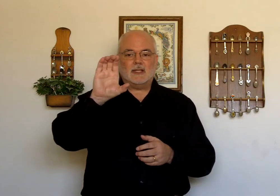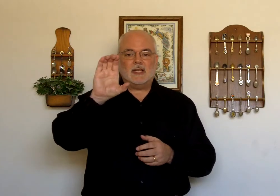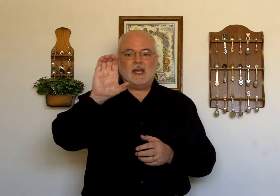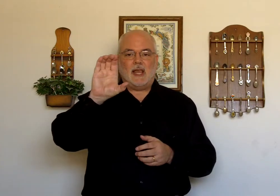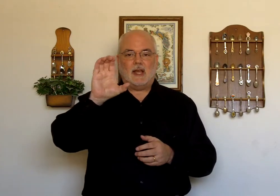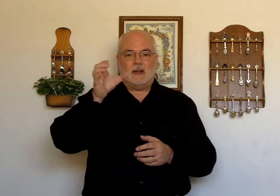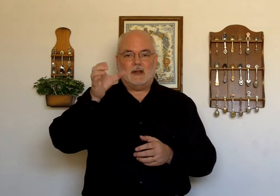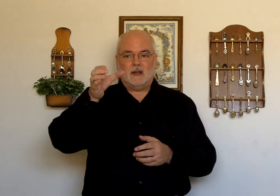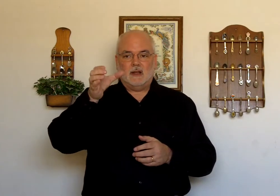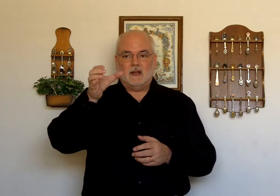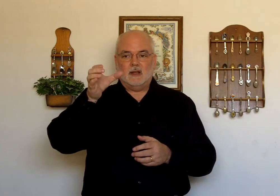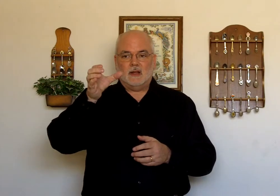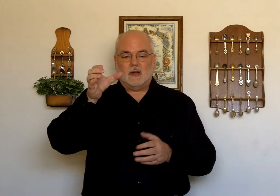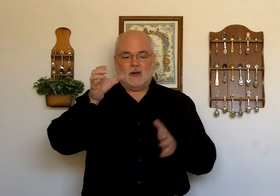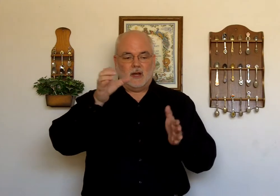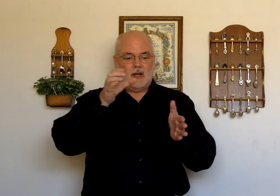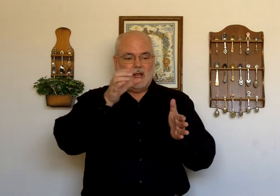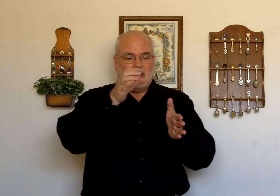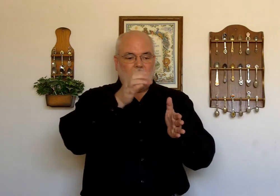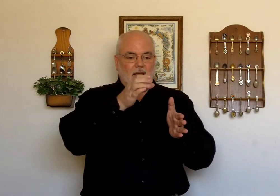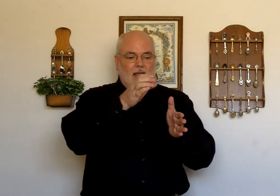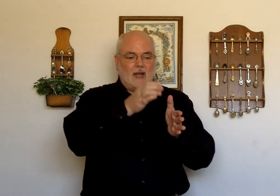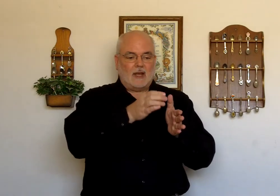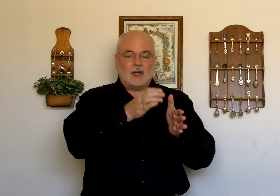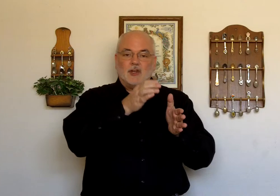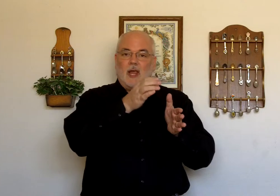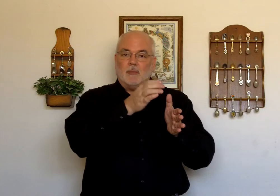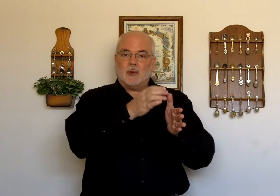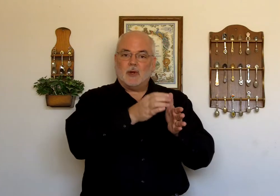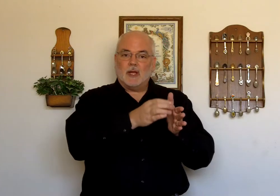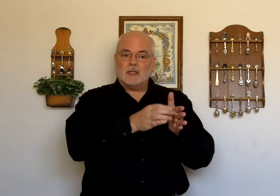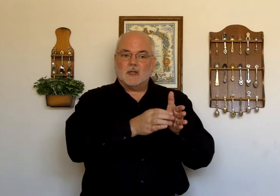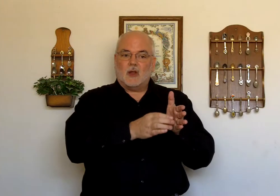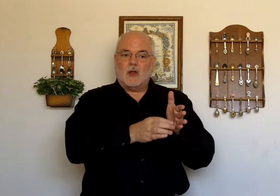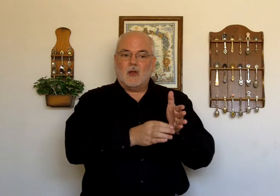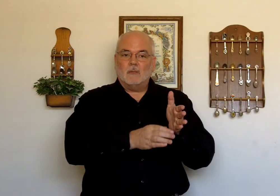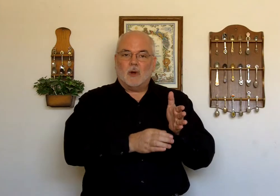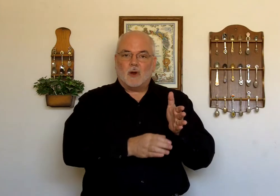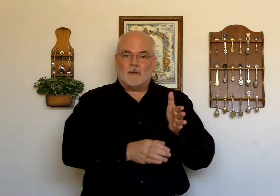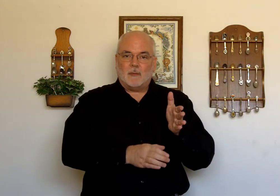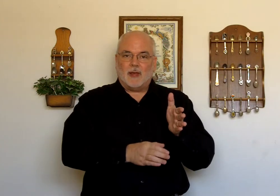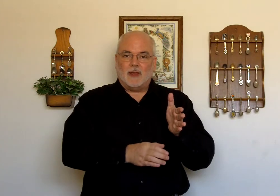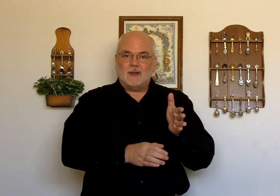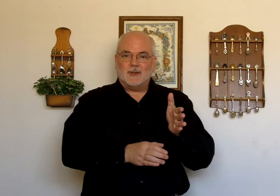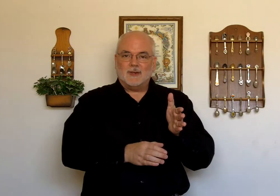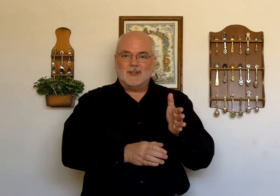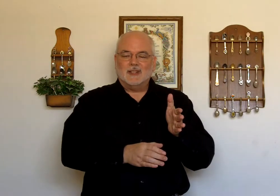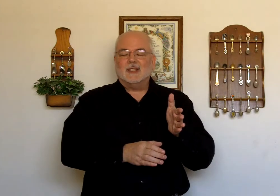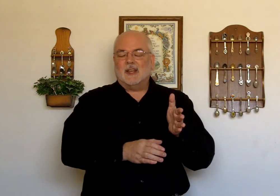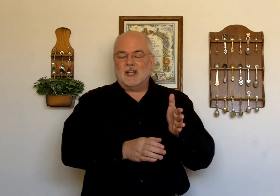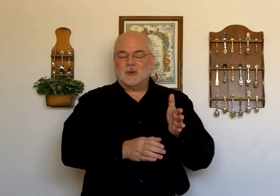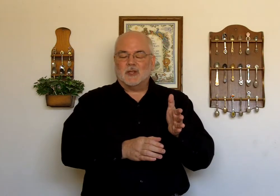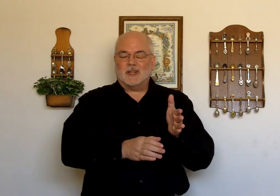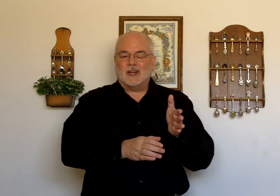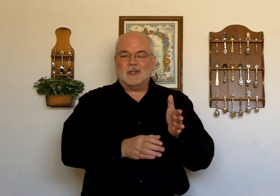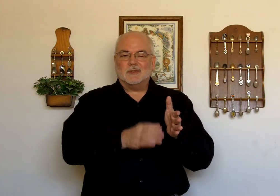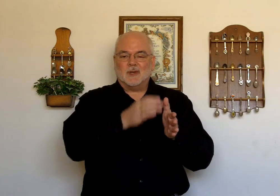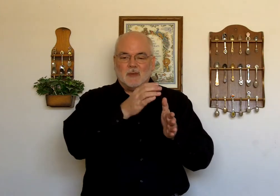a C hand. Alright? And a chapter is the long part of a page. And that's where the sign comes from.